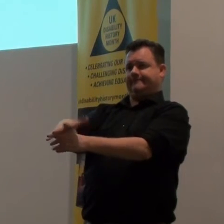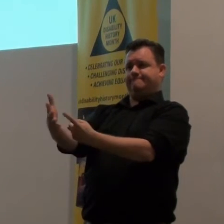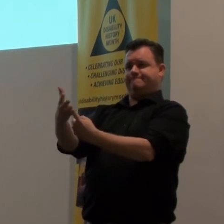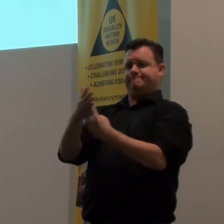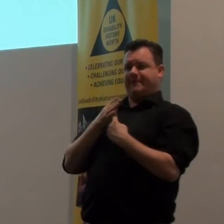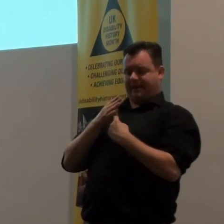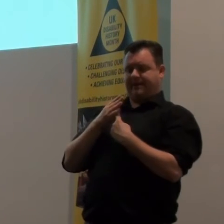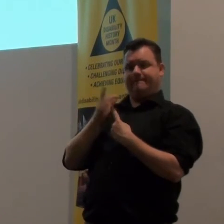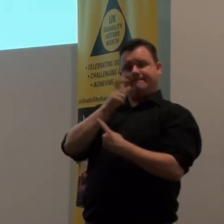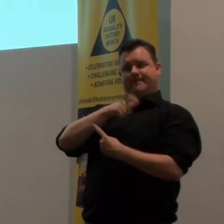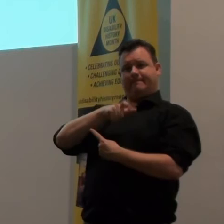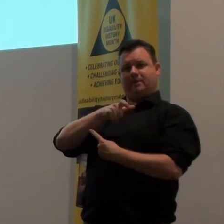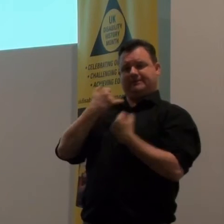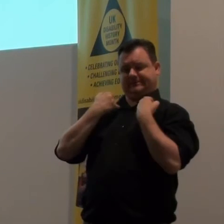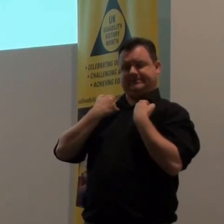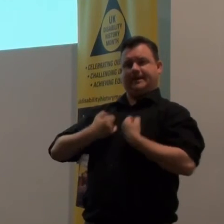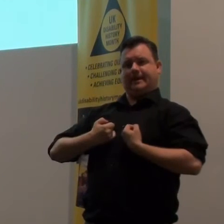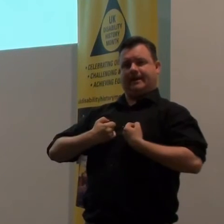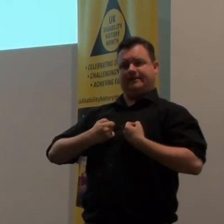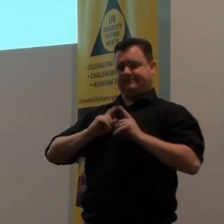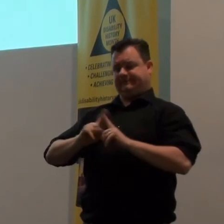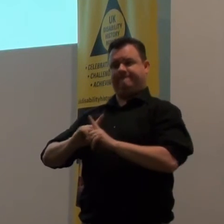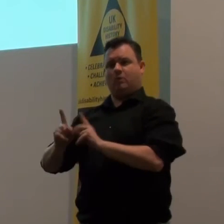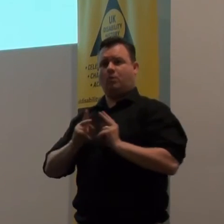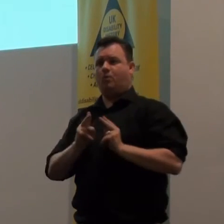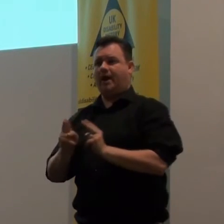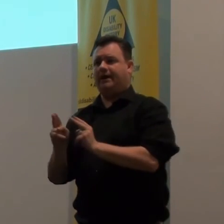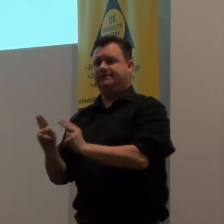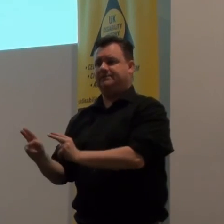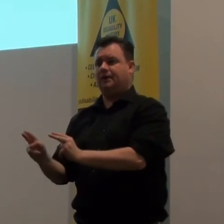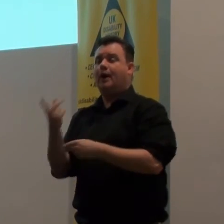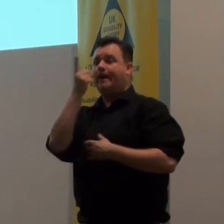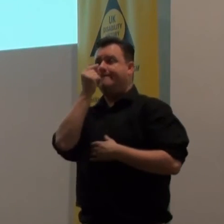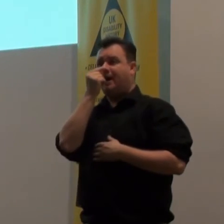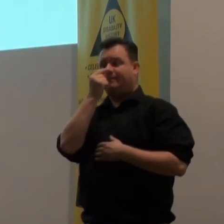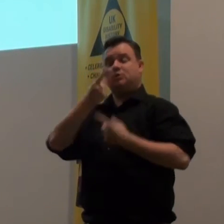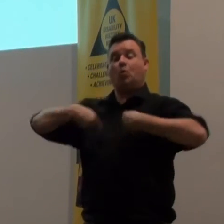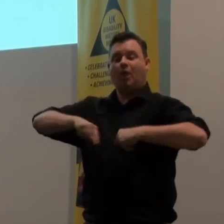sick in many, many ways. And